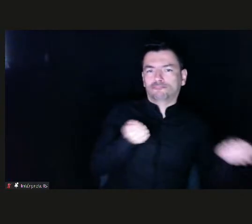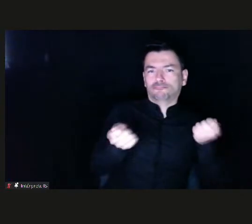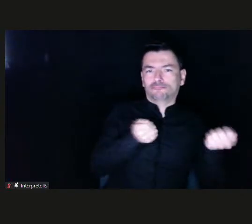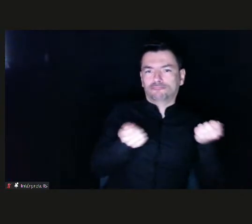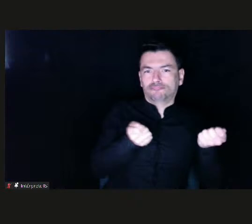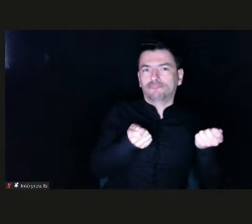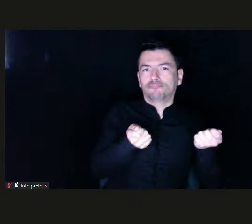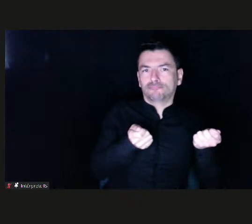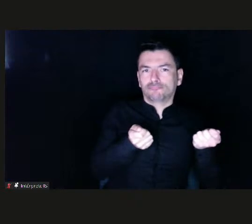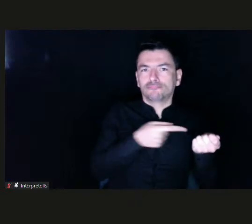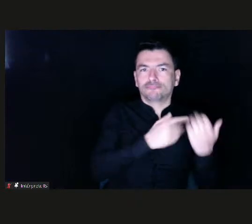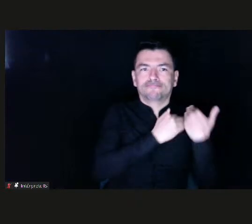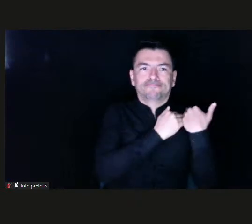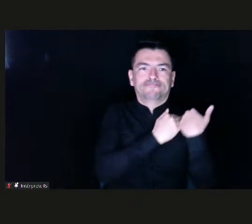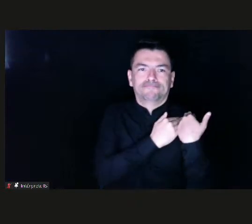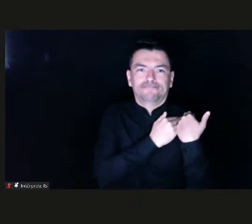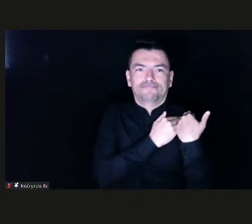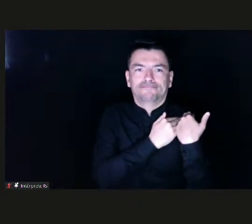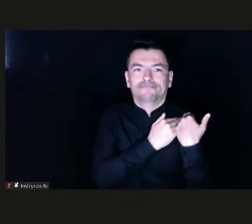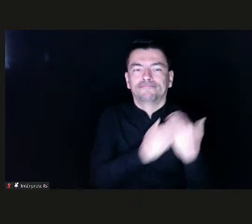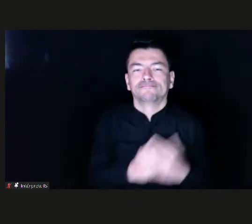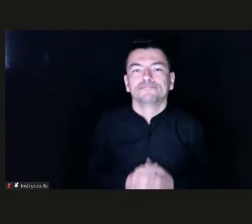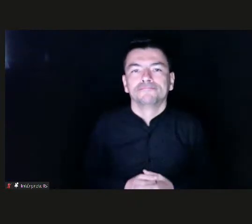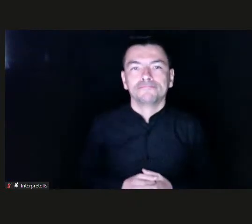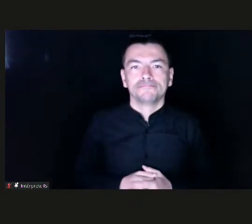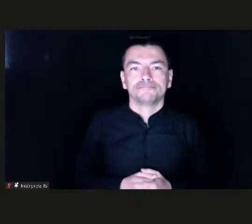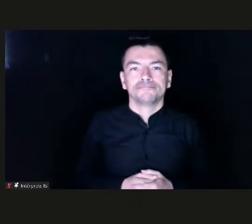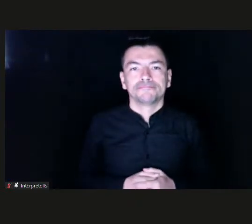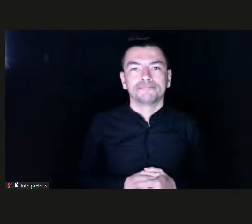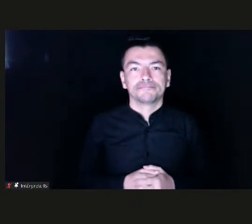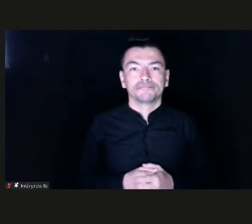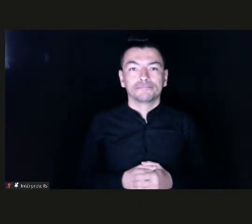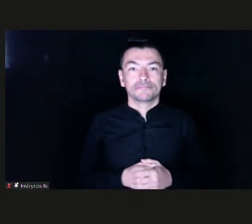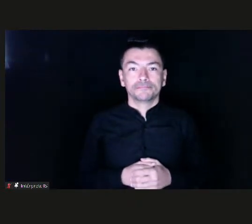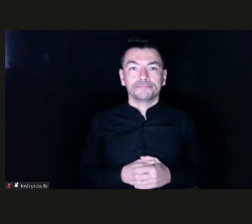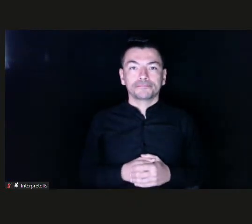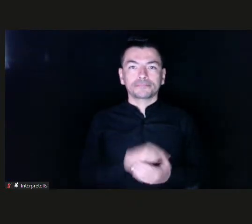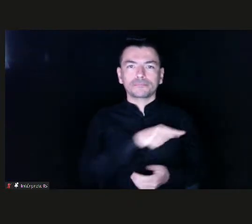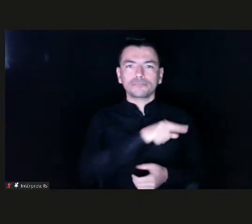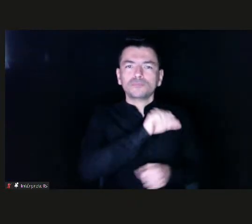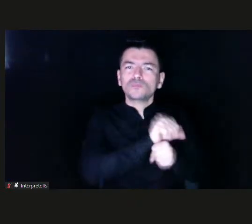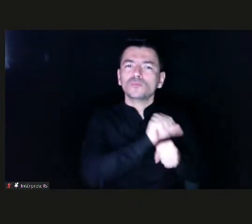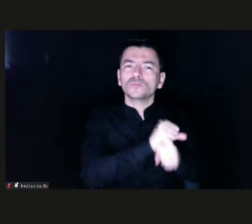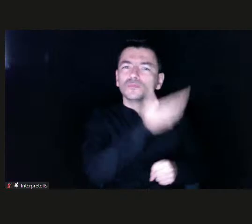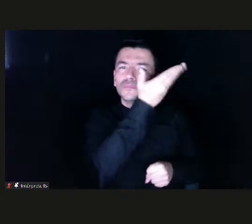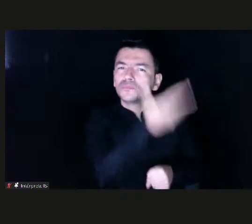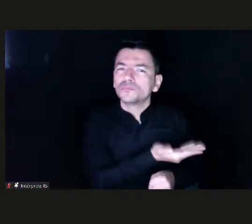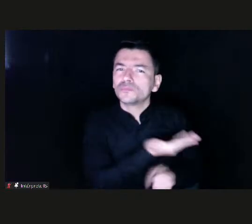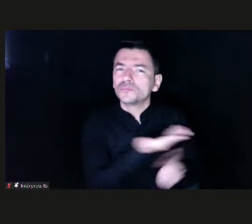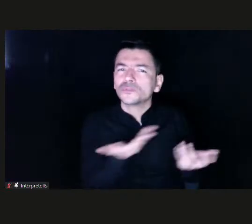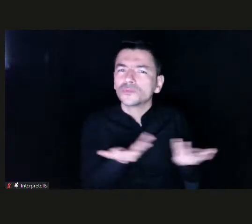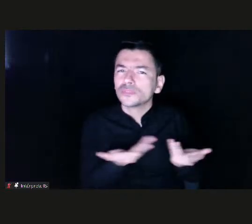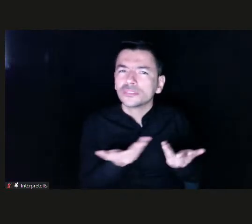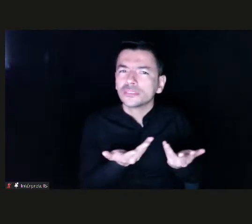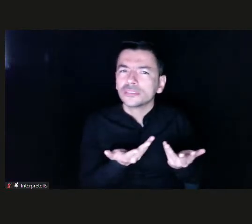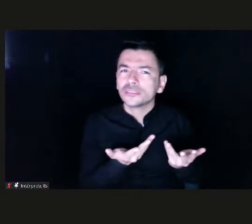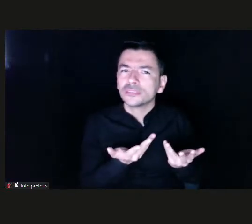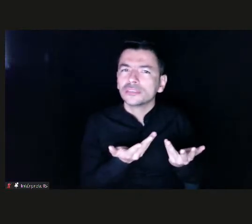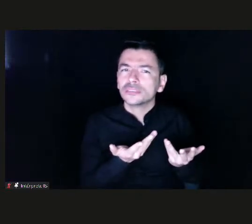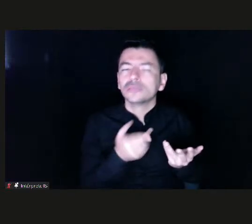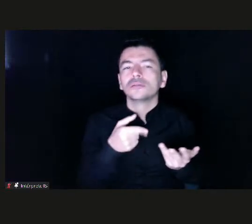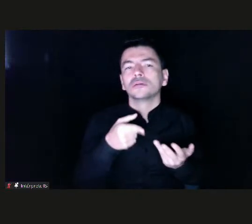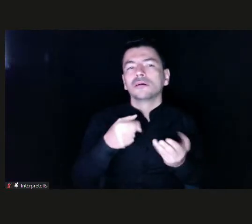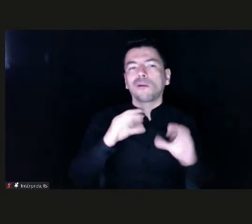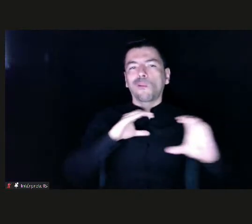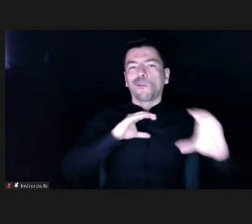communications specialist. Before the current position, she launched her own media consultancy firm, and prior